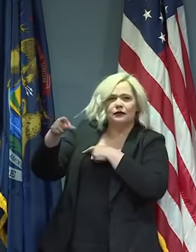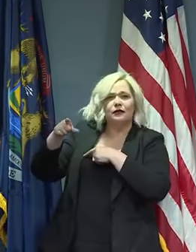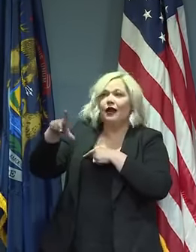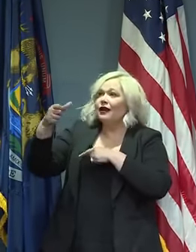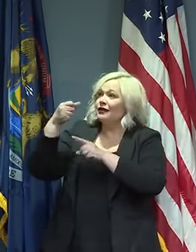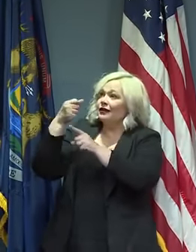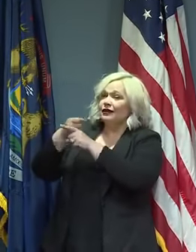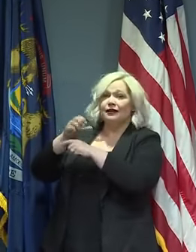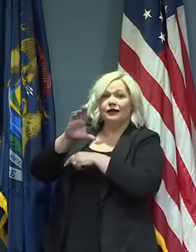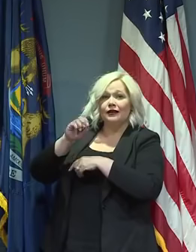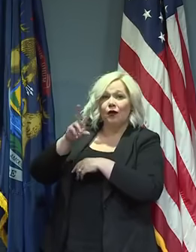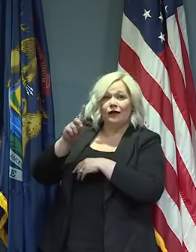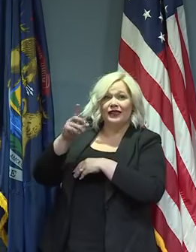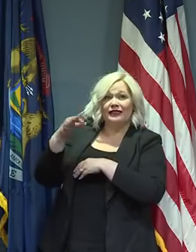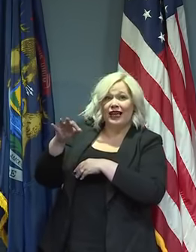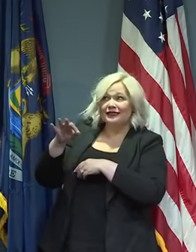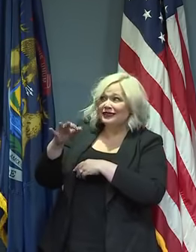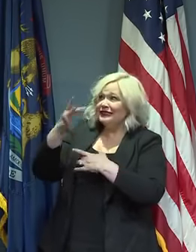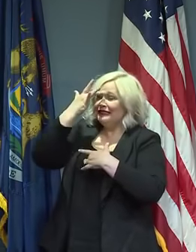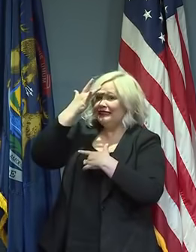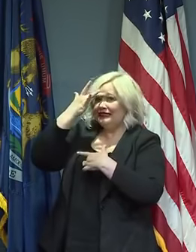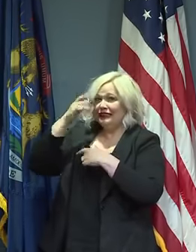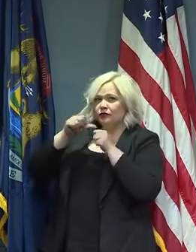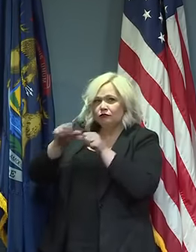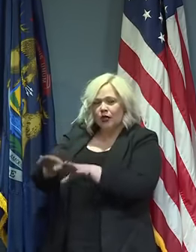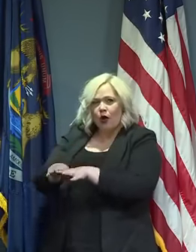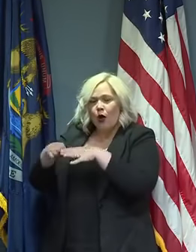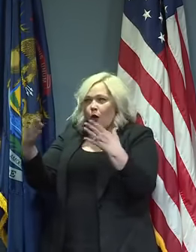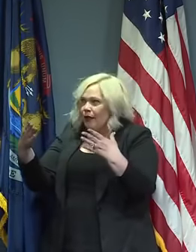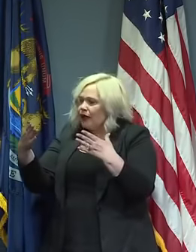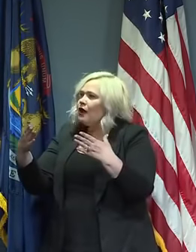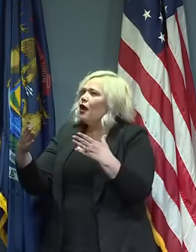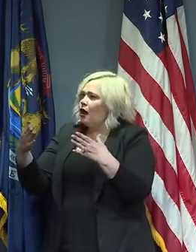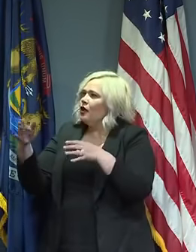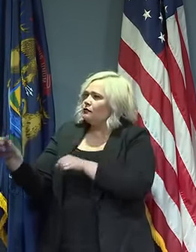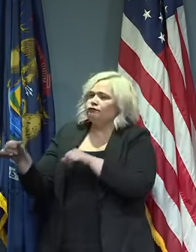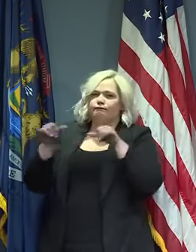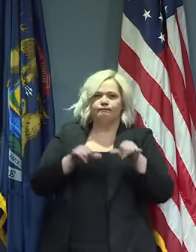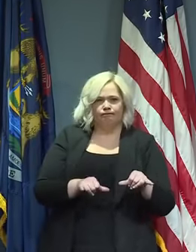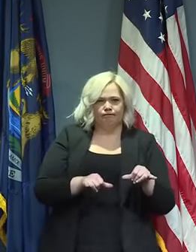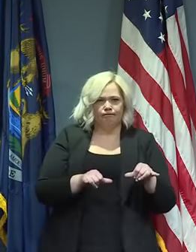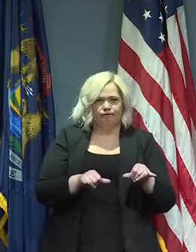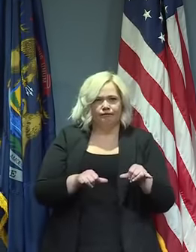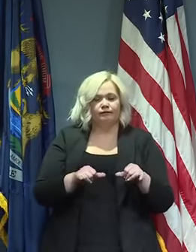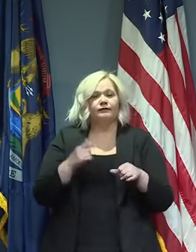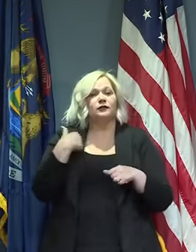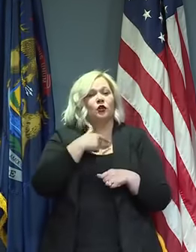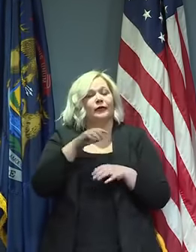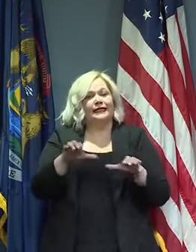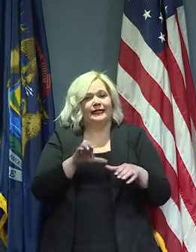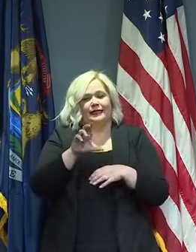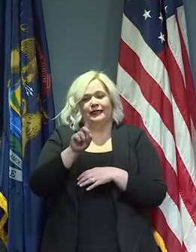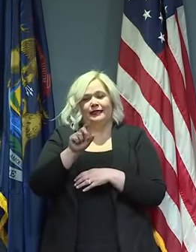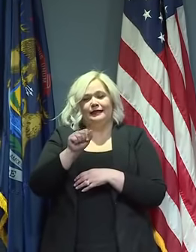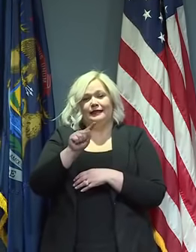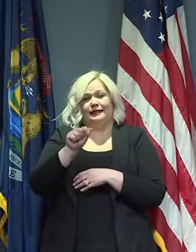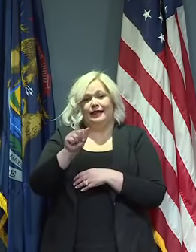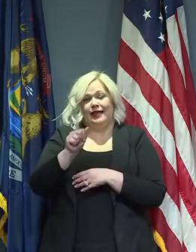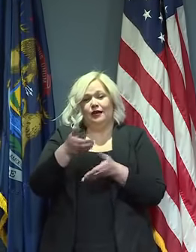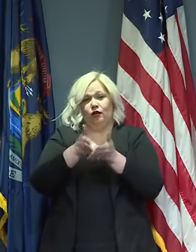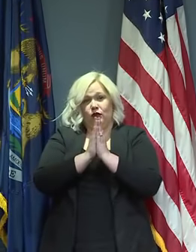pandemic. So to do this, we jointly designed a data request with specialists at the University of